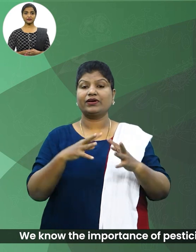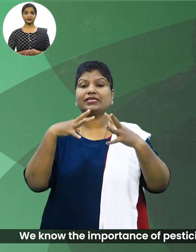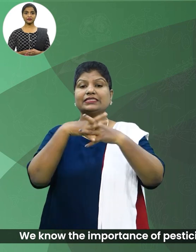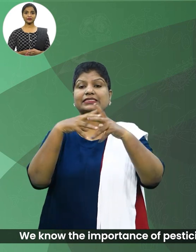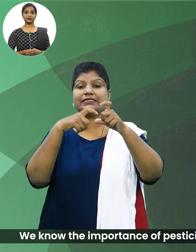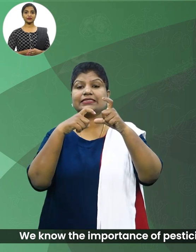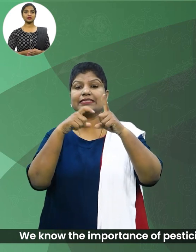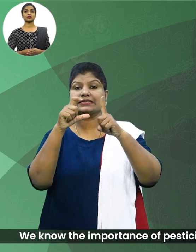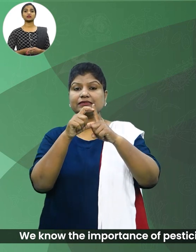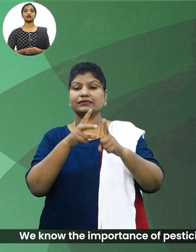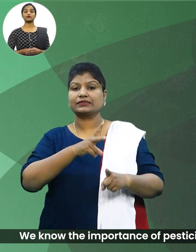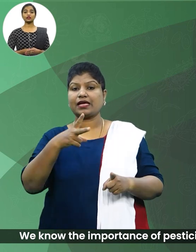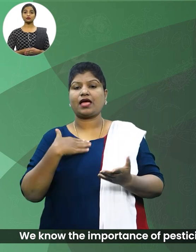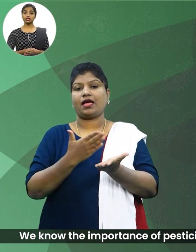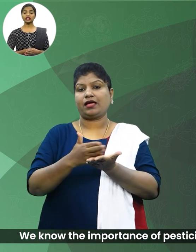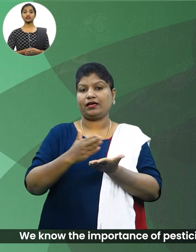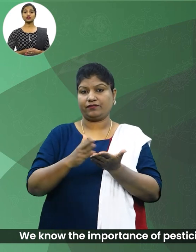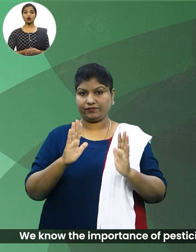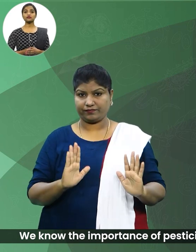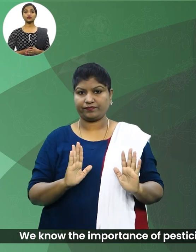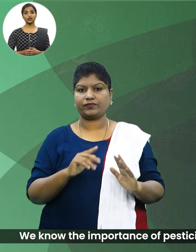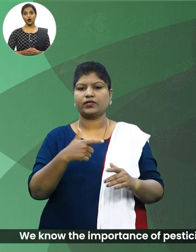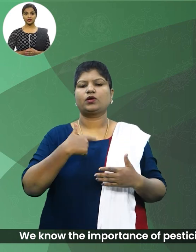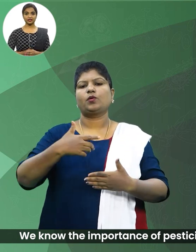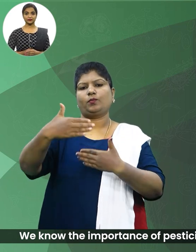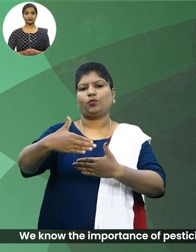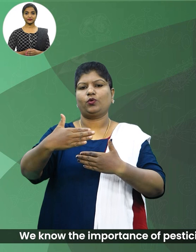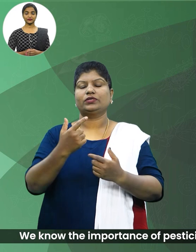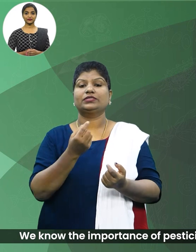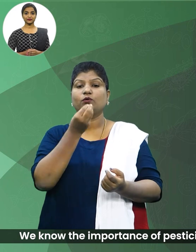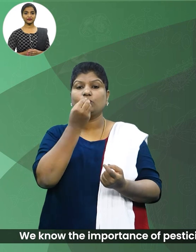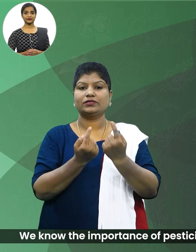for the protection of crops.